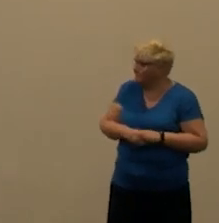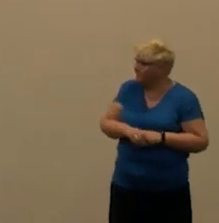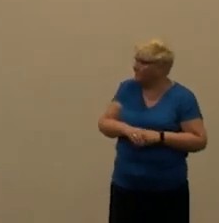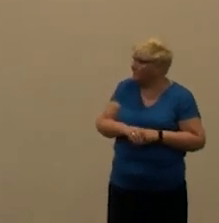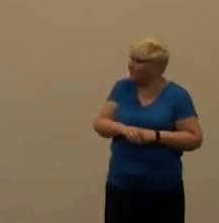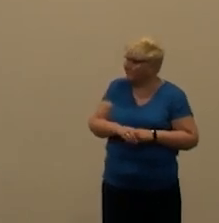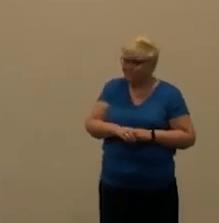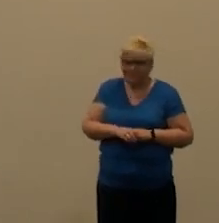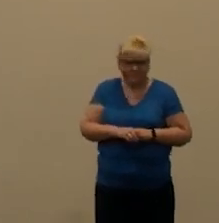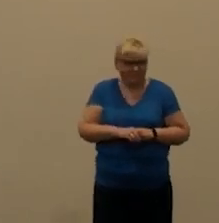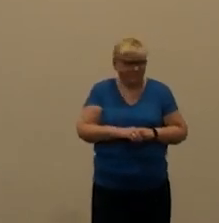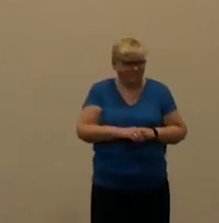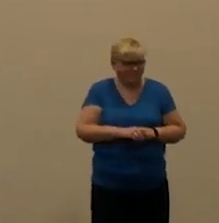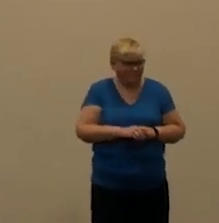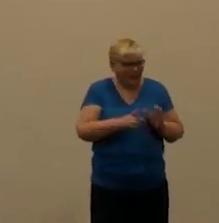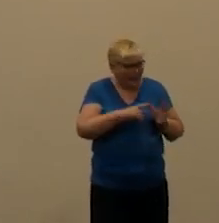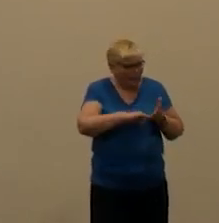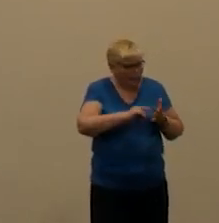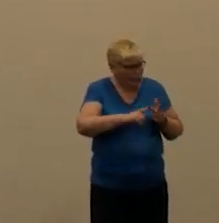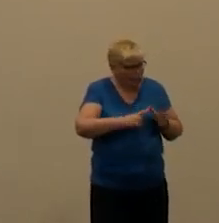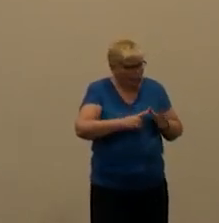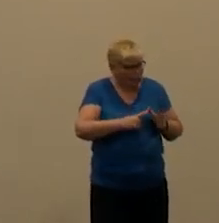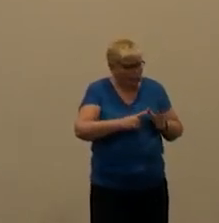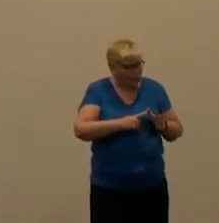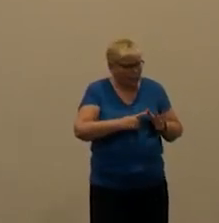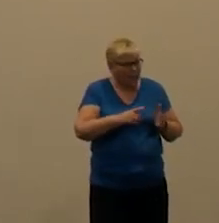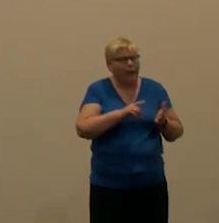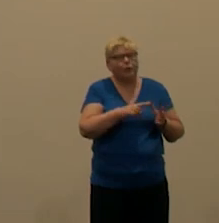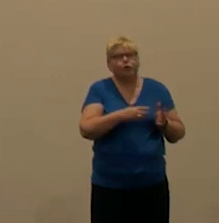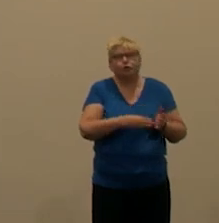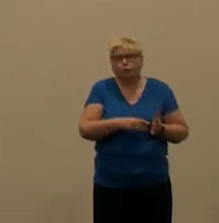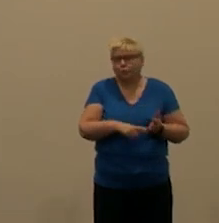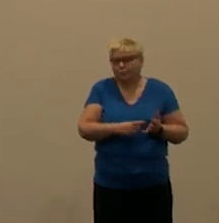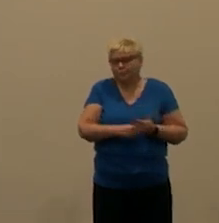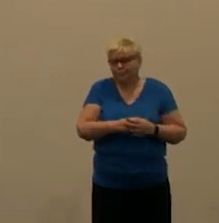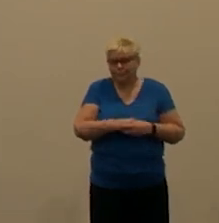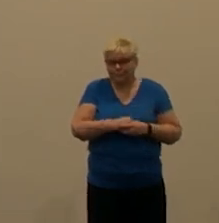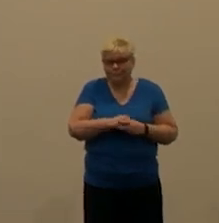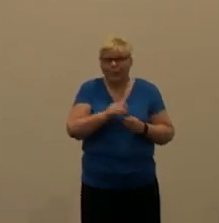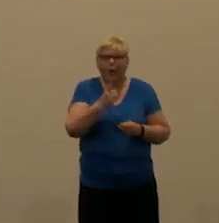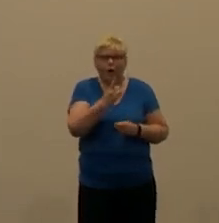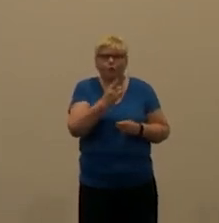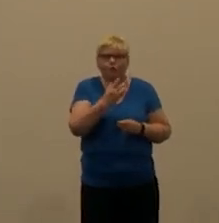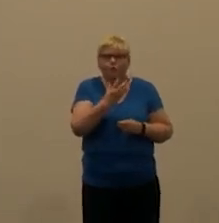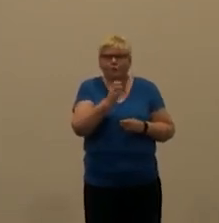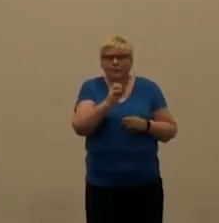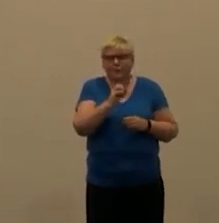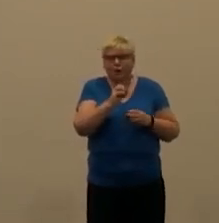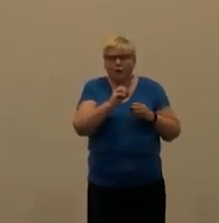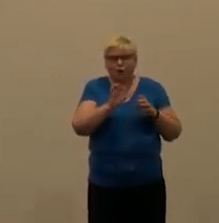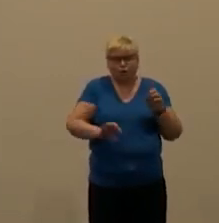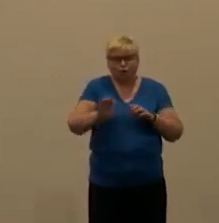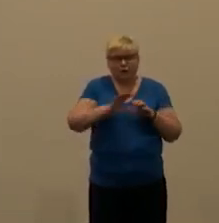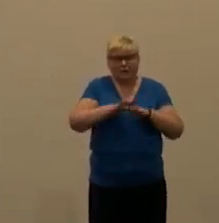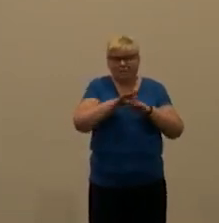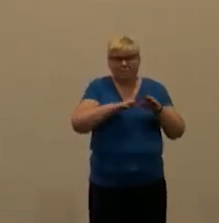a huge landscape. We have a huge, we have more than 60 regions available over the whole world.